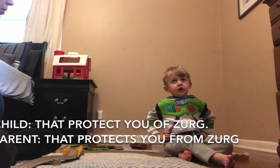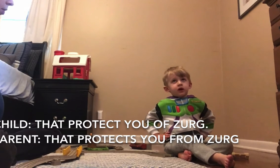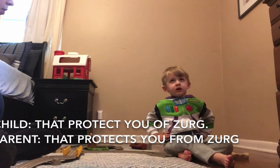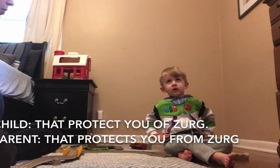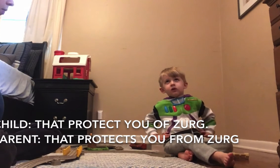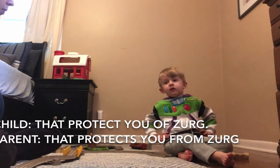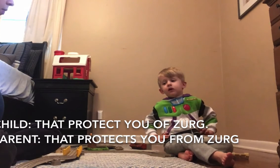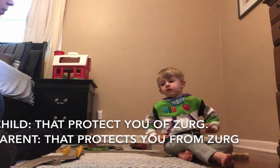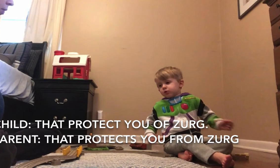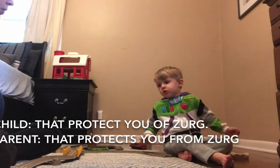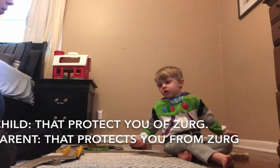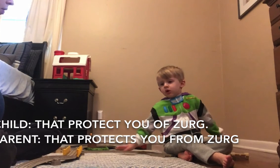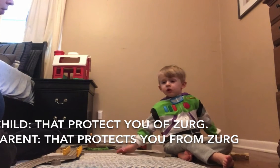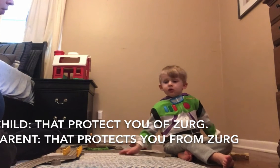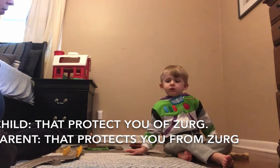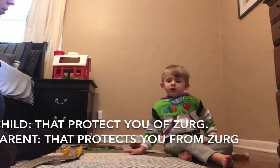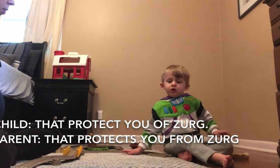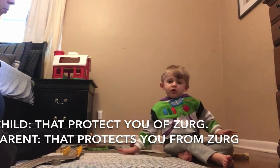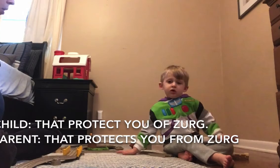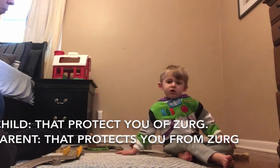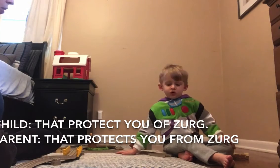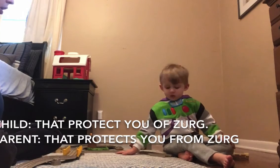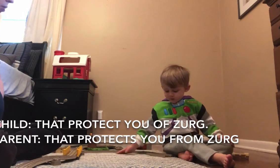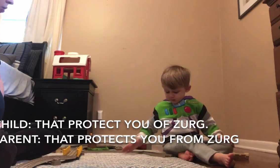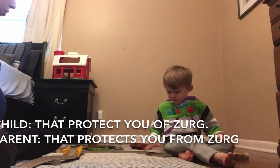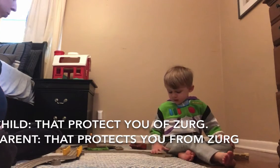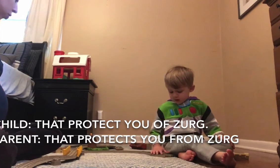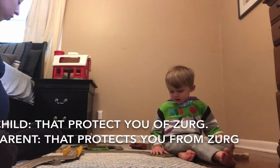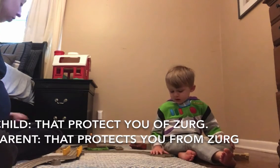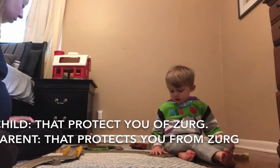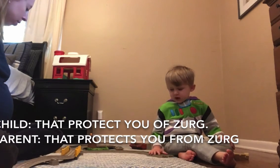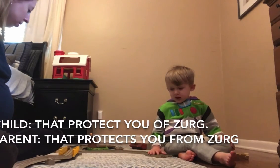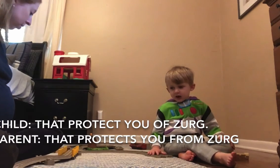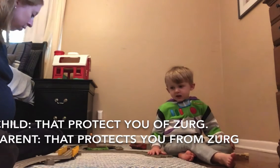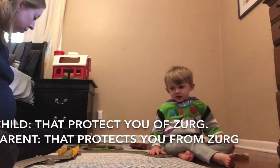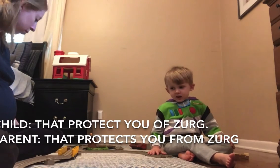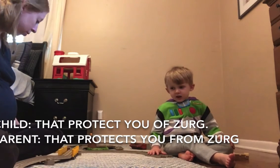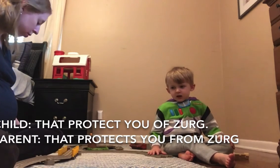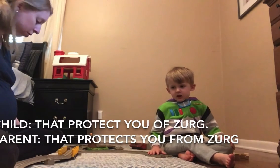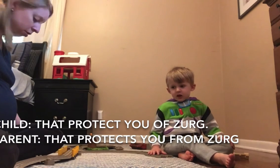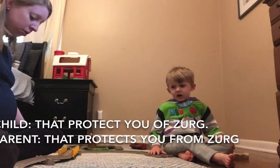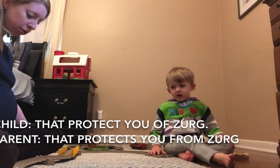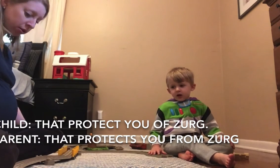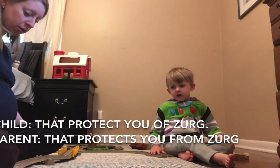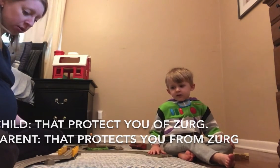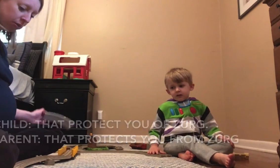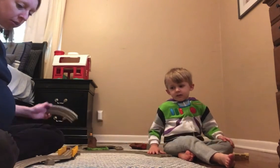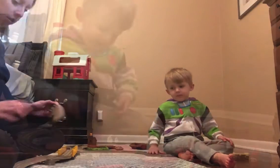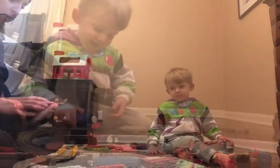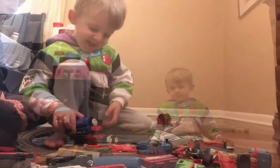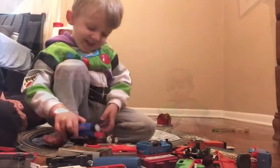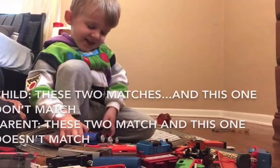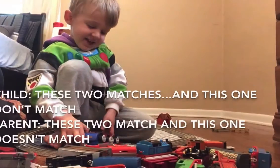protects you of Zurg. It protects you from Zurg. Yeah. That's good.